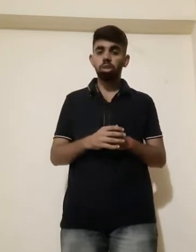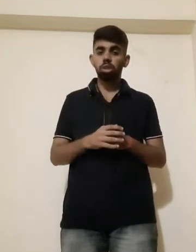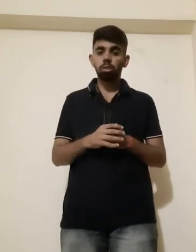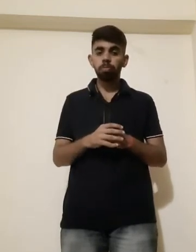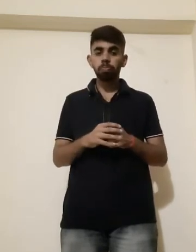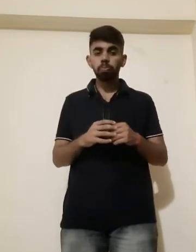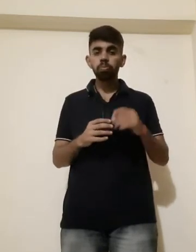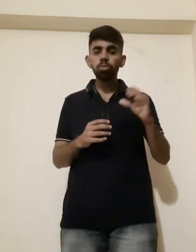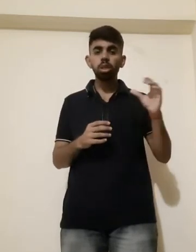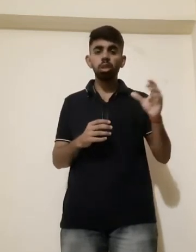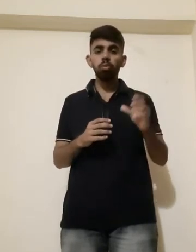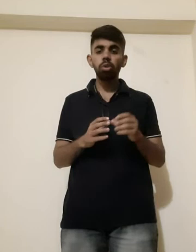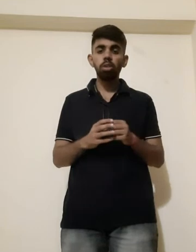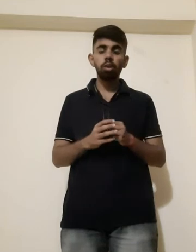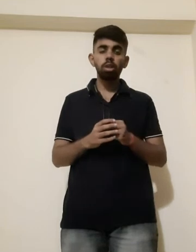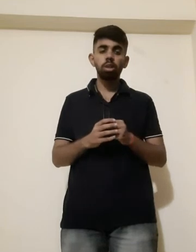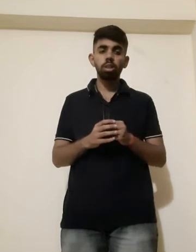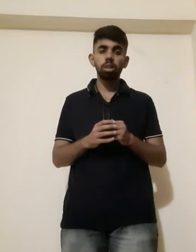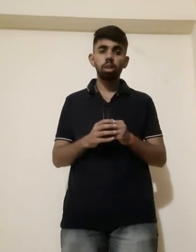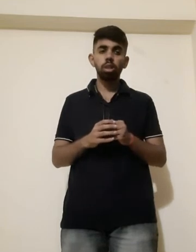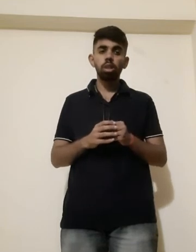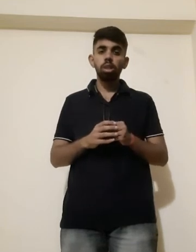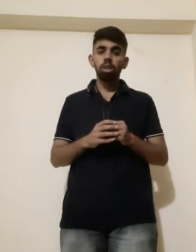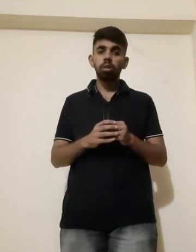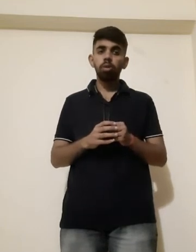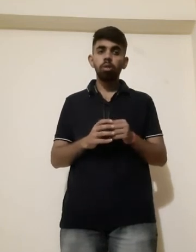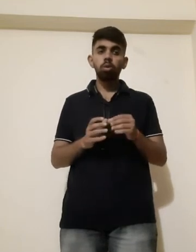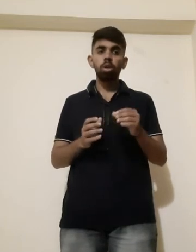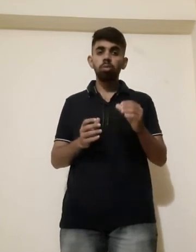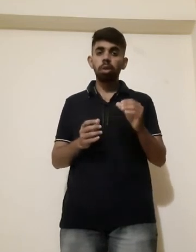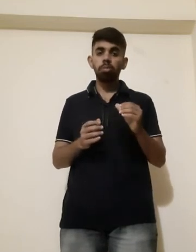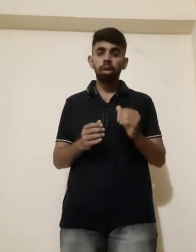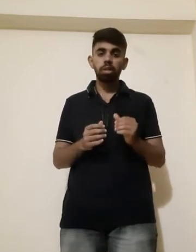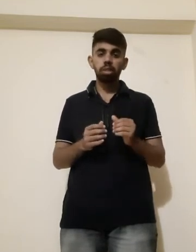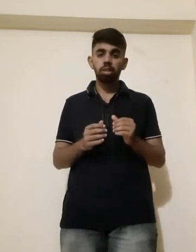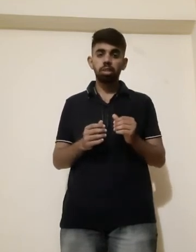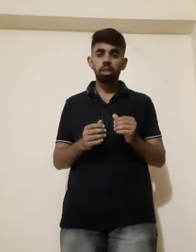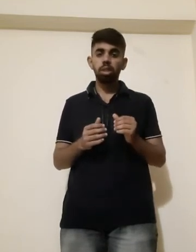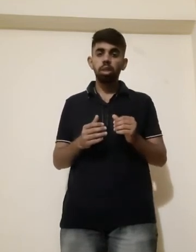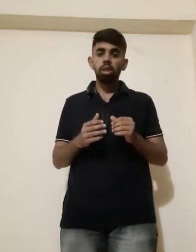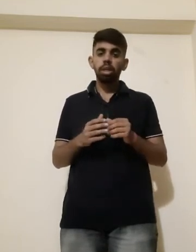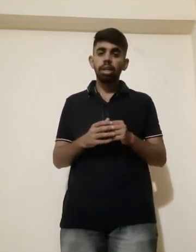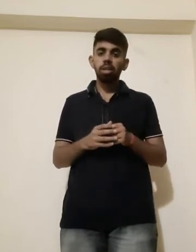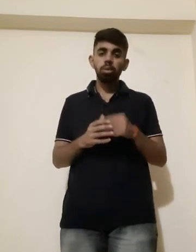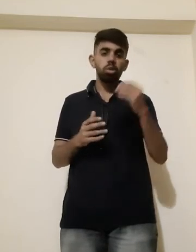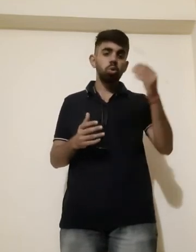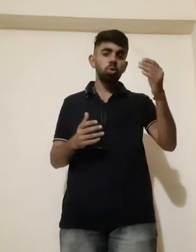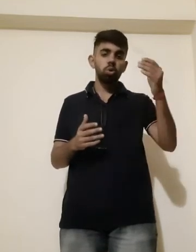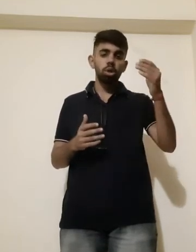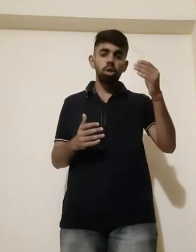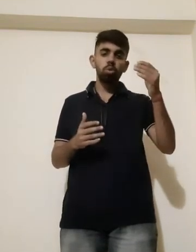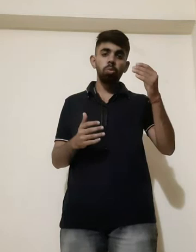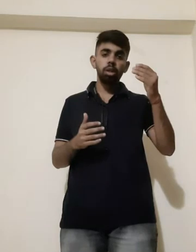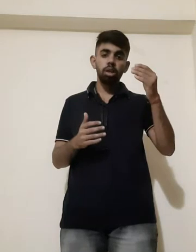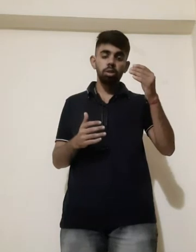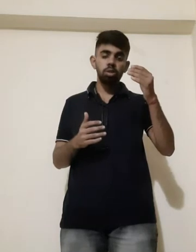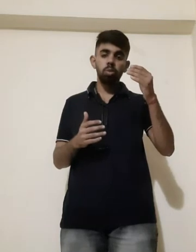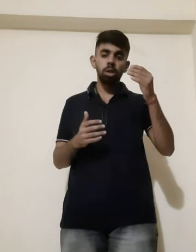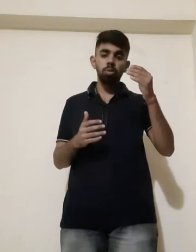constructor. If we define a constructor, that we can call it as parameterized constructor. It can be zero argument, zero